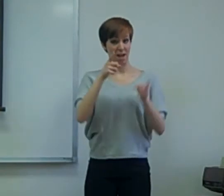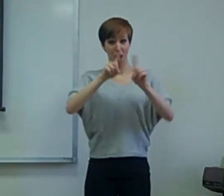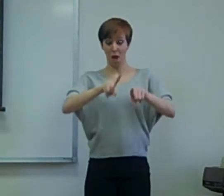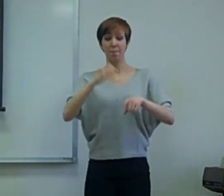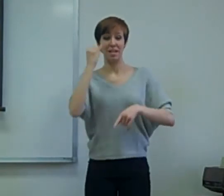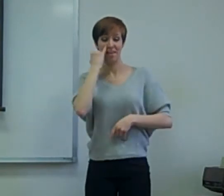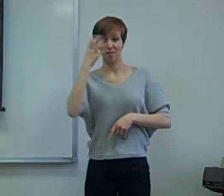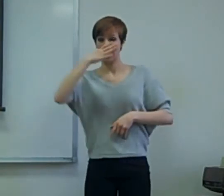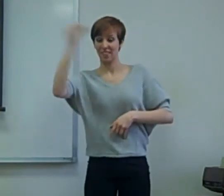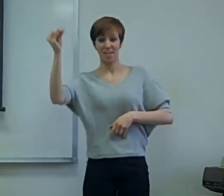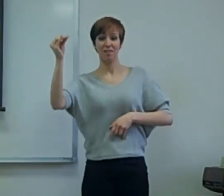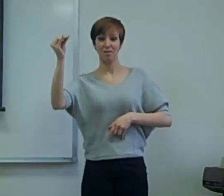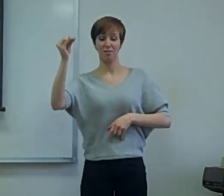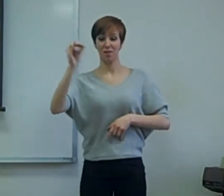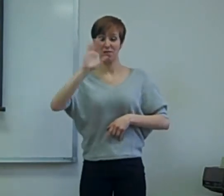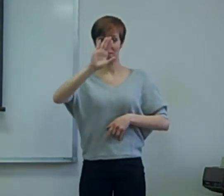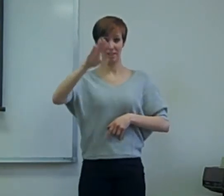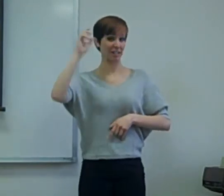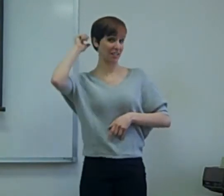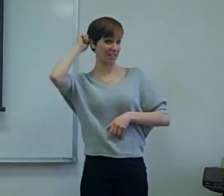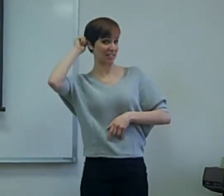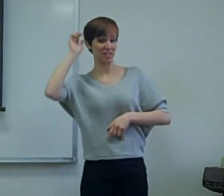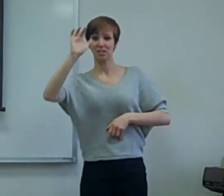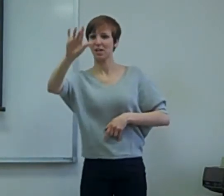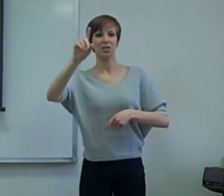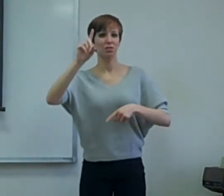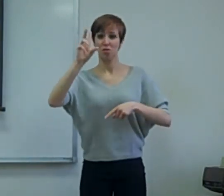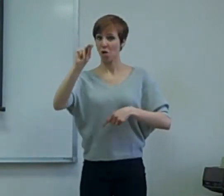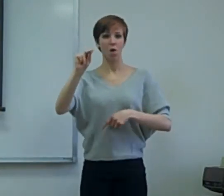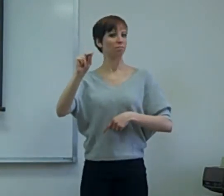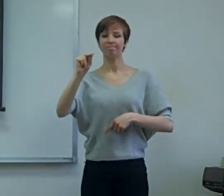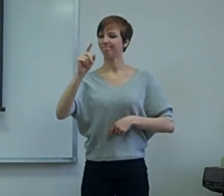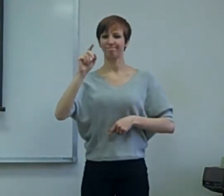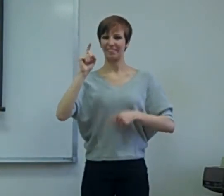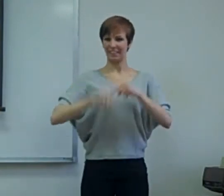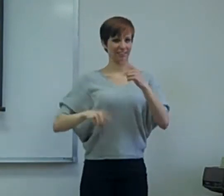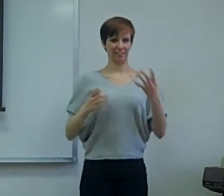know what it was. So,